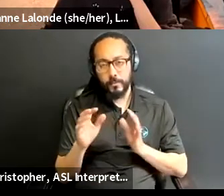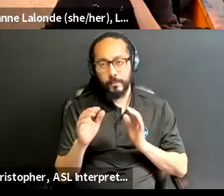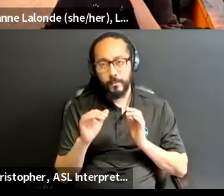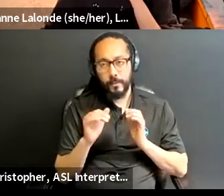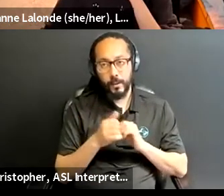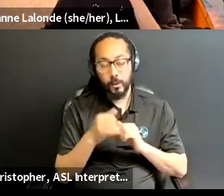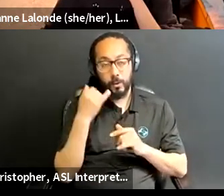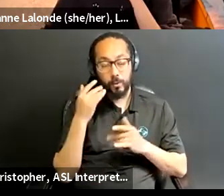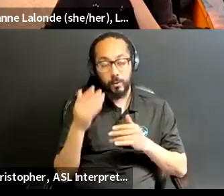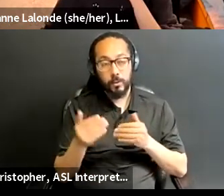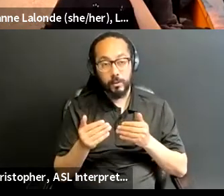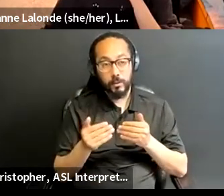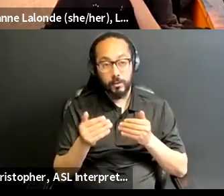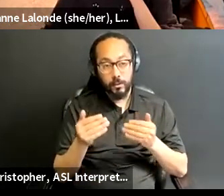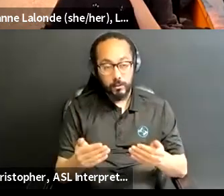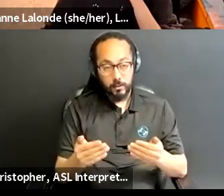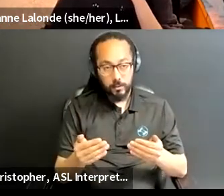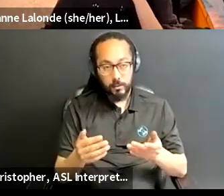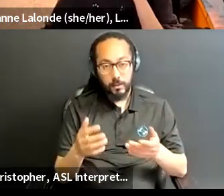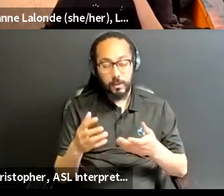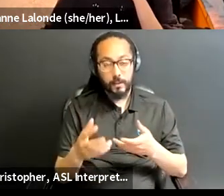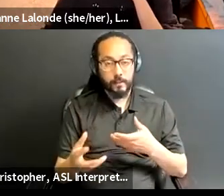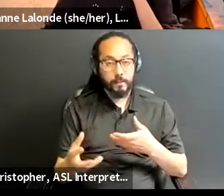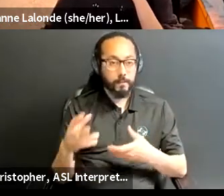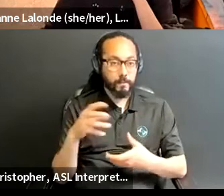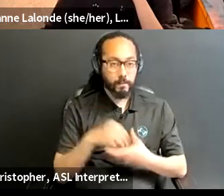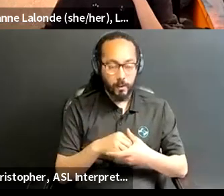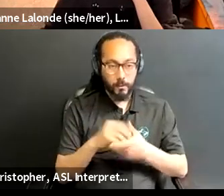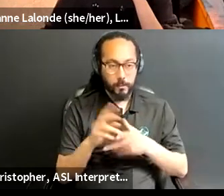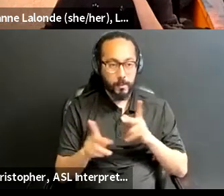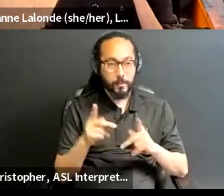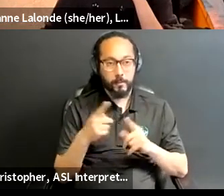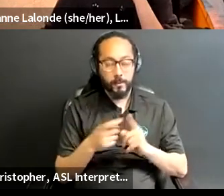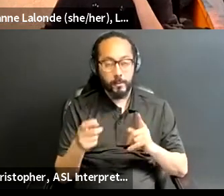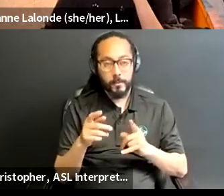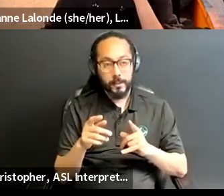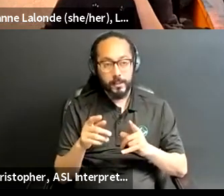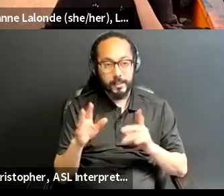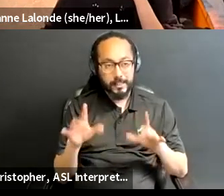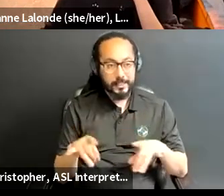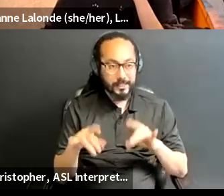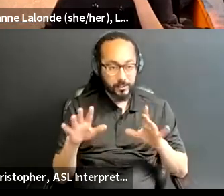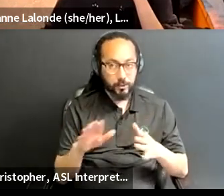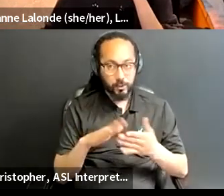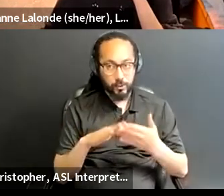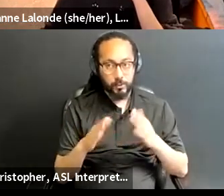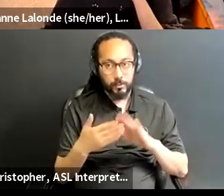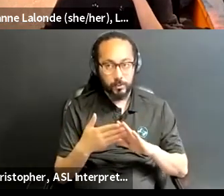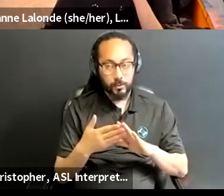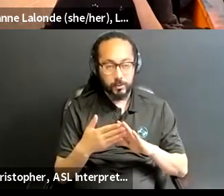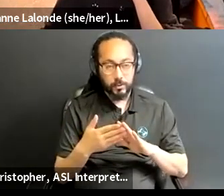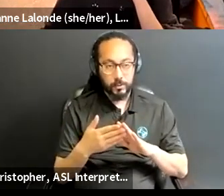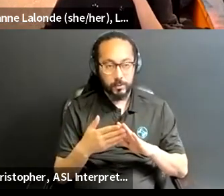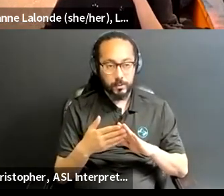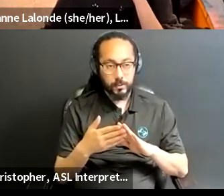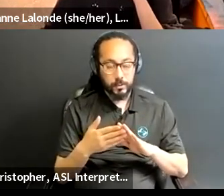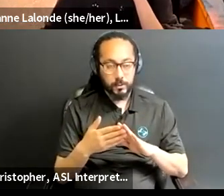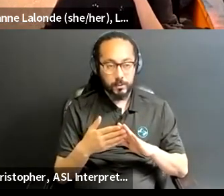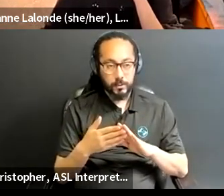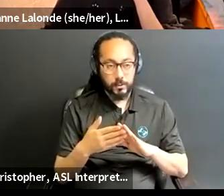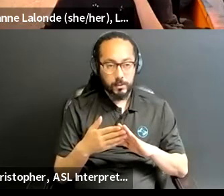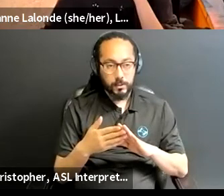of involving individuals from Indigenous communities in a way that fits with